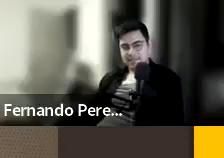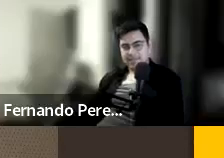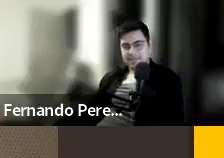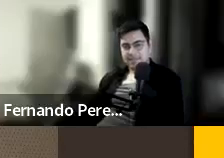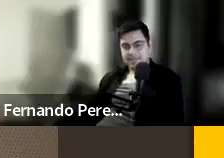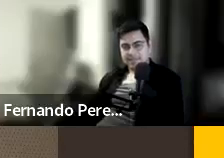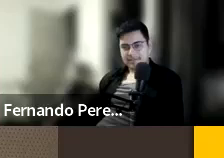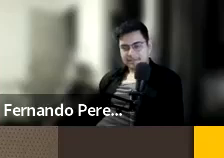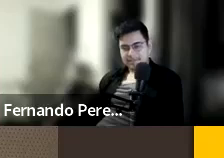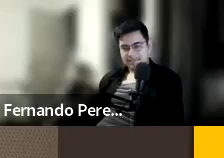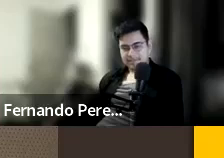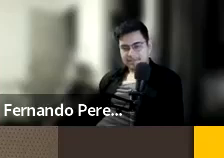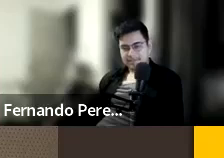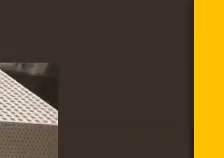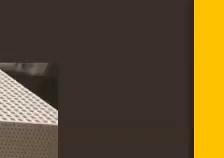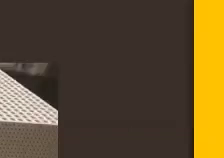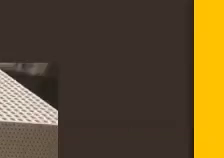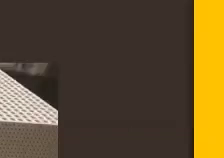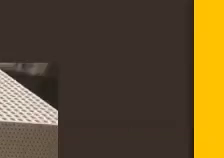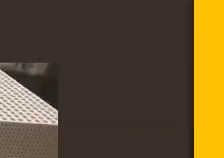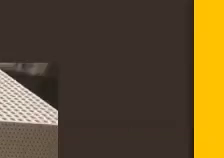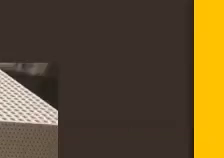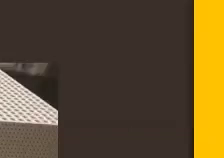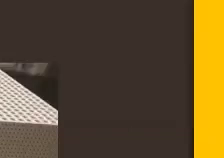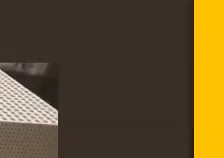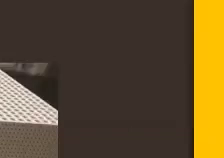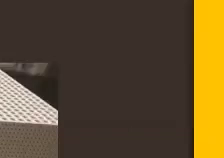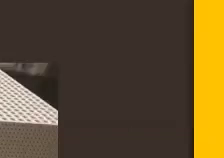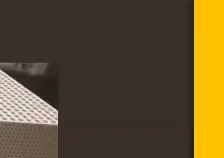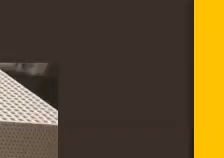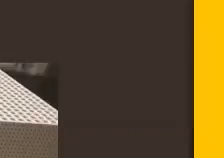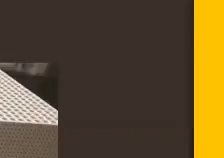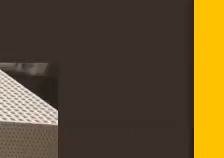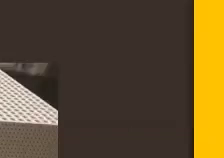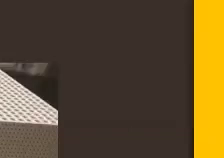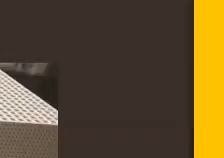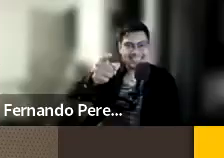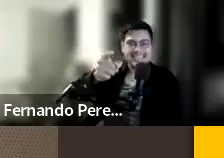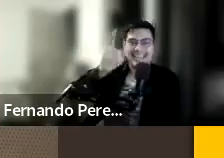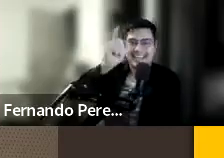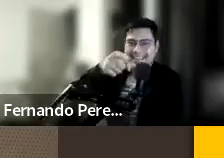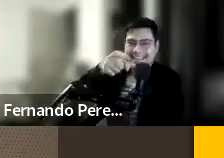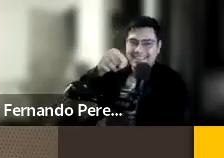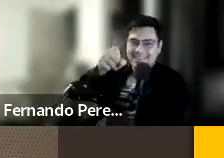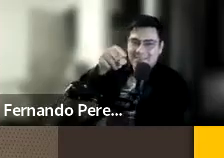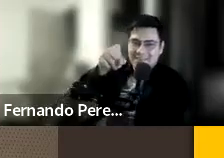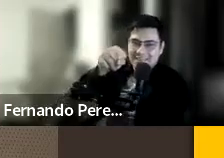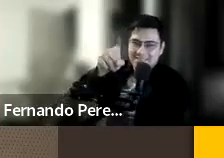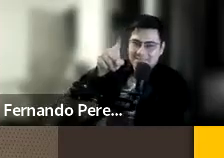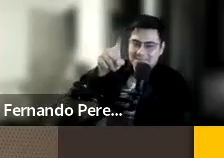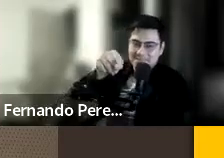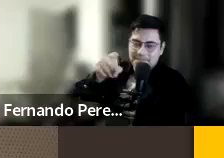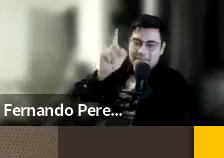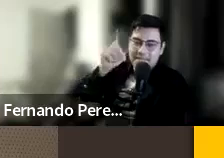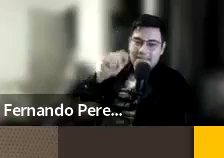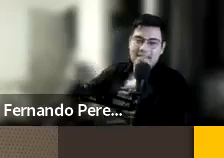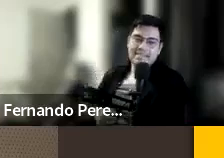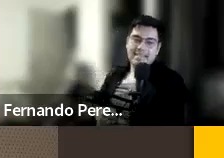The control. Okay, No, nice. is Is that that, ajá, the control? correction. Is